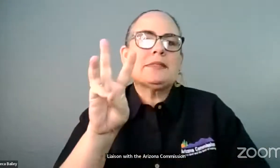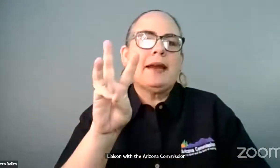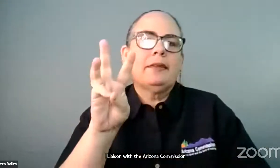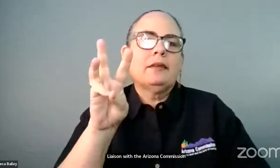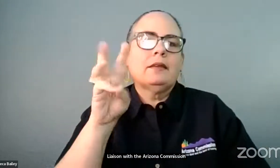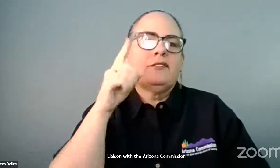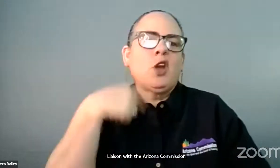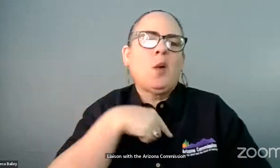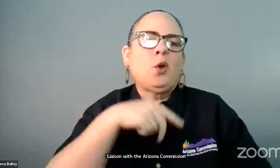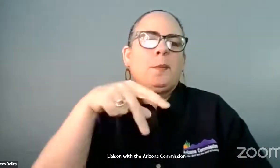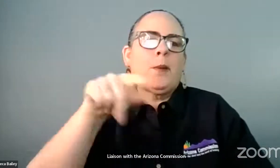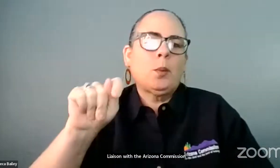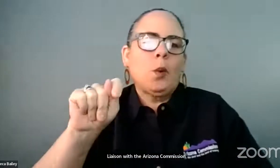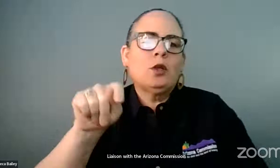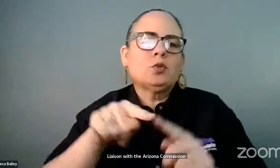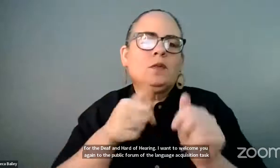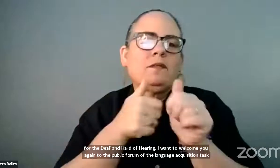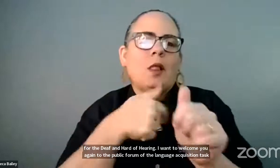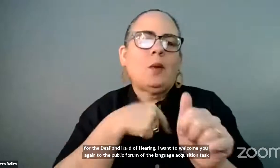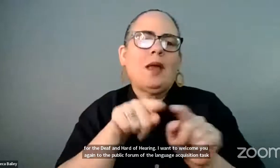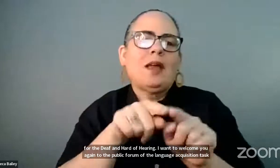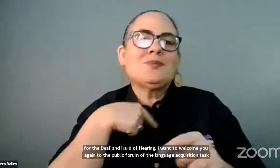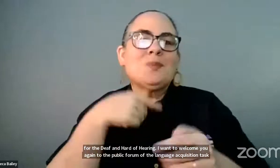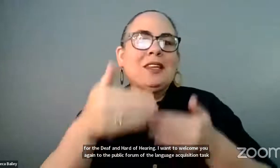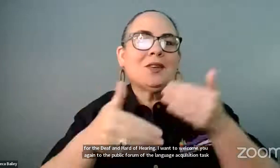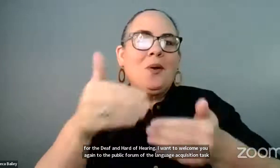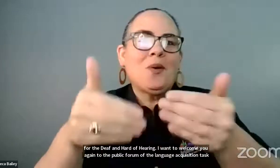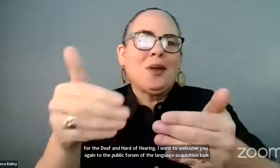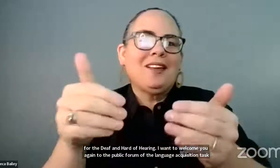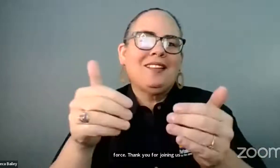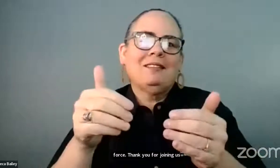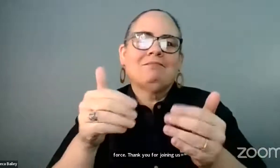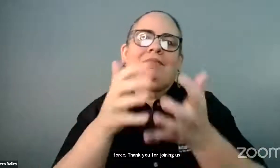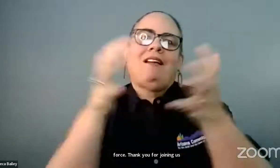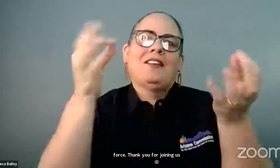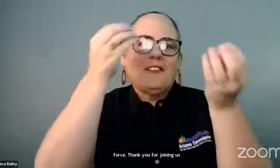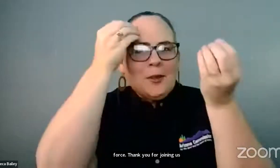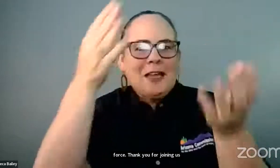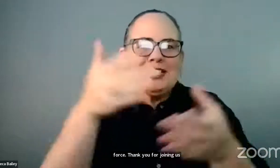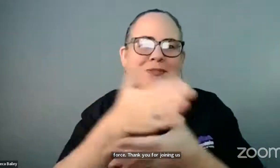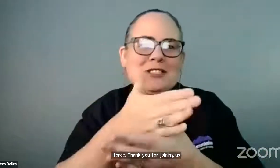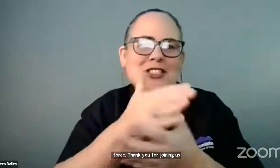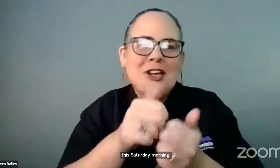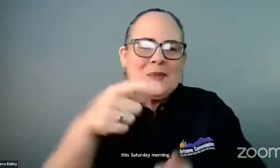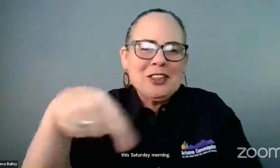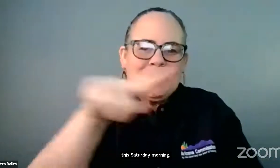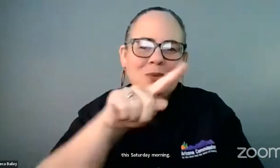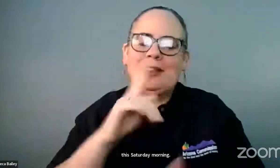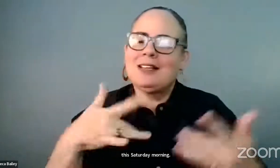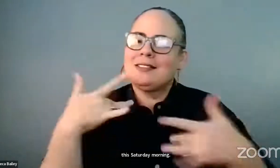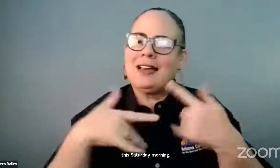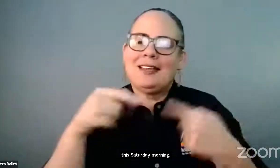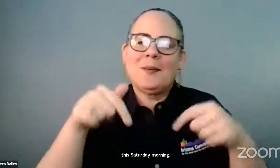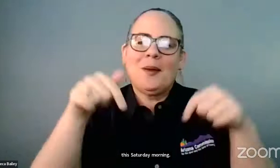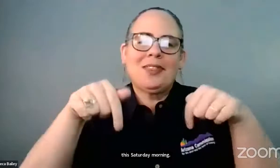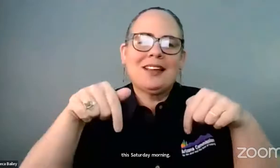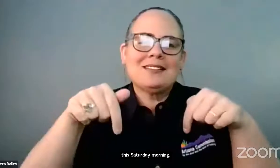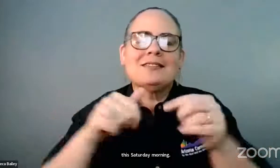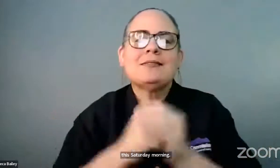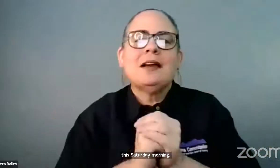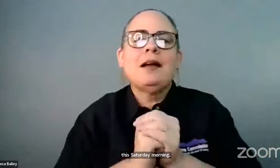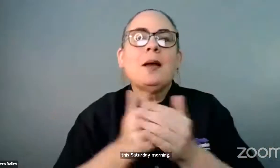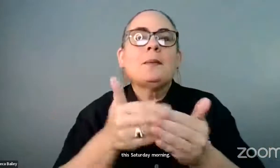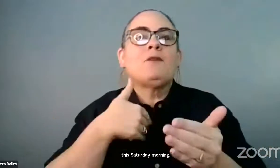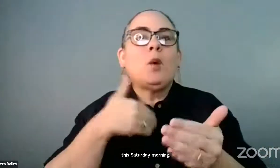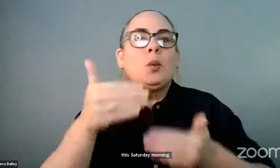You can access on the website our PowerPoint, so you can follow along as we present. There is a lot of information that we will